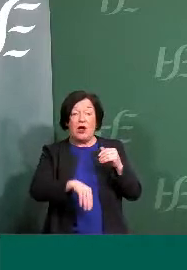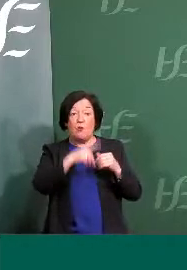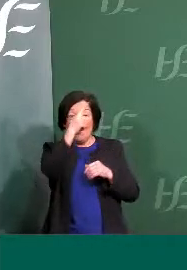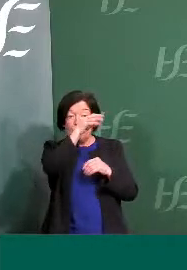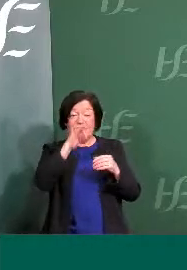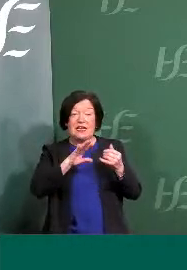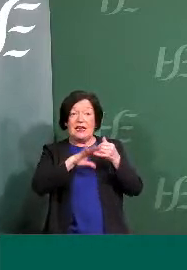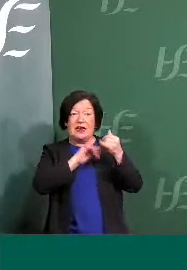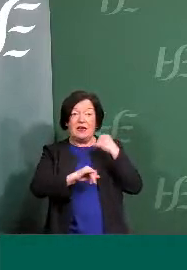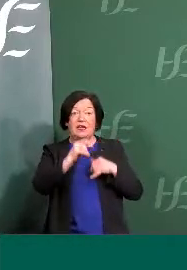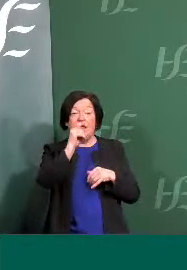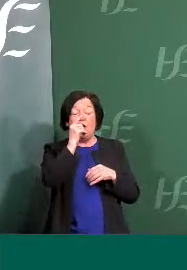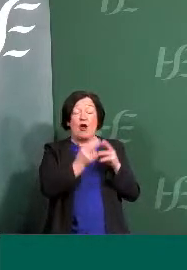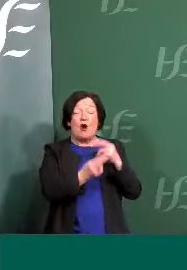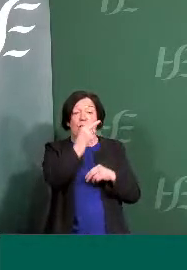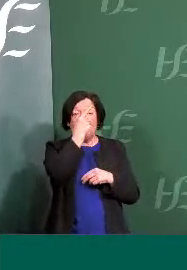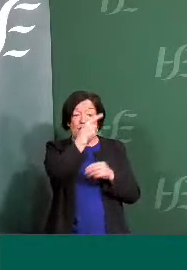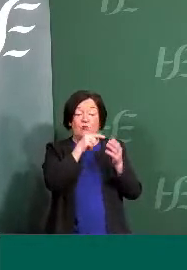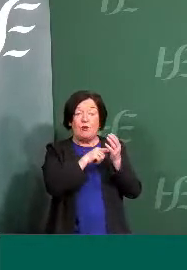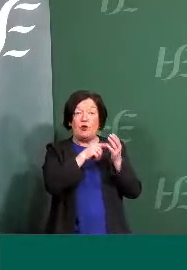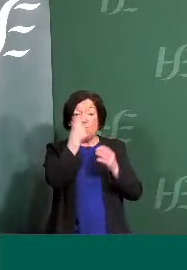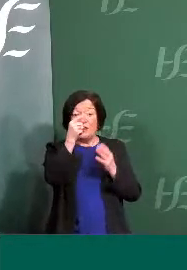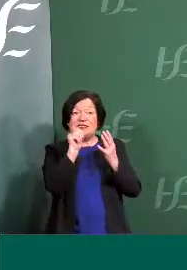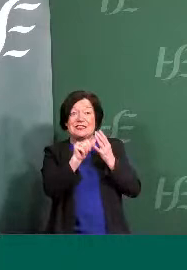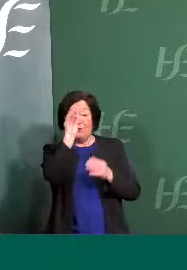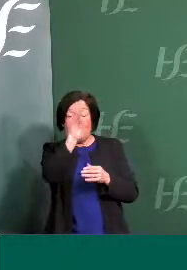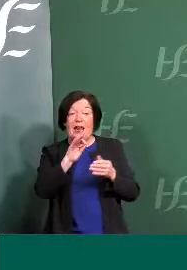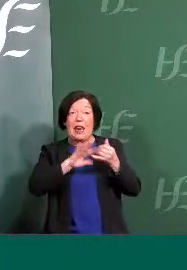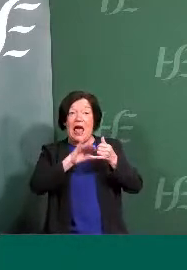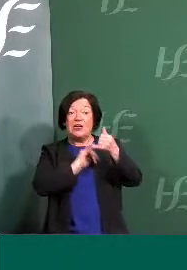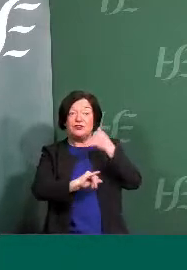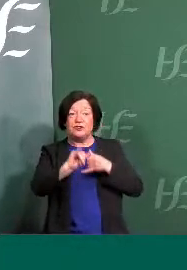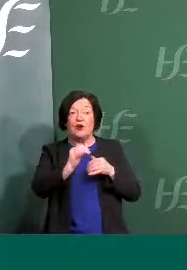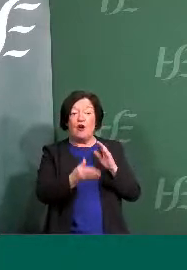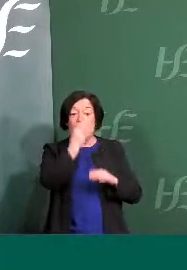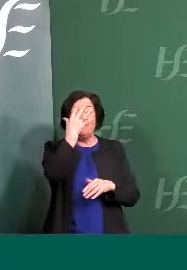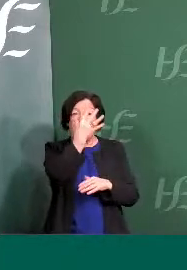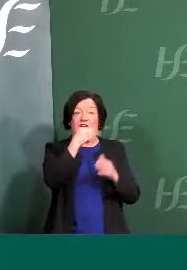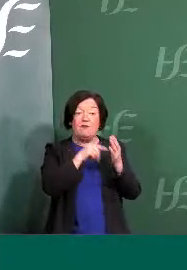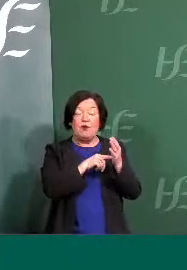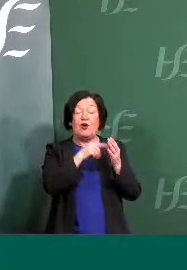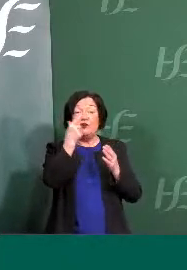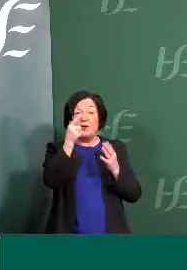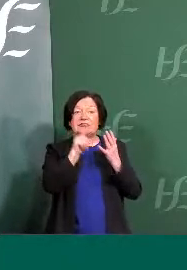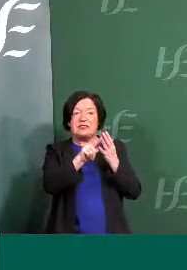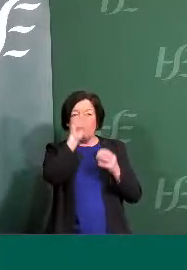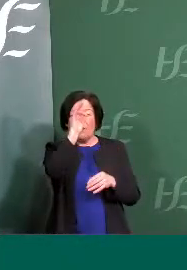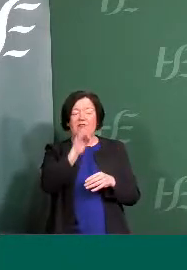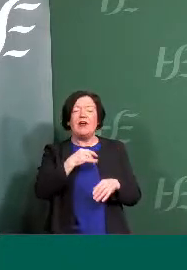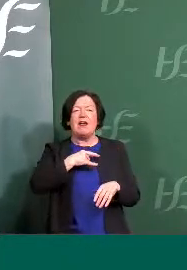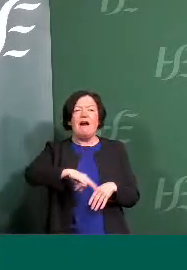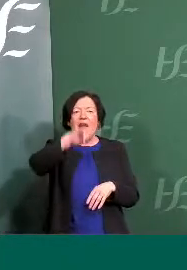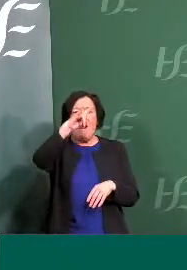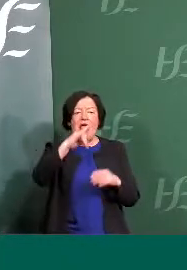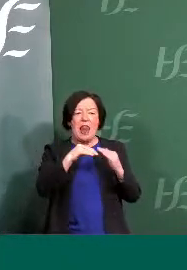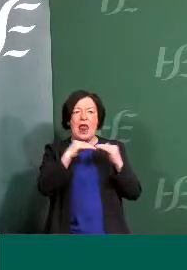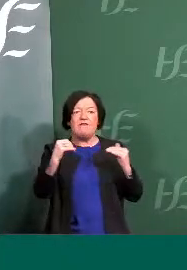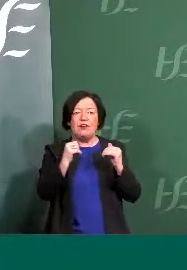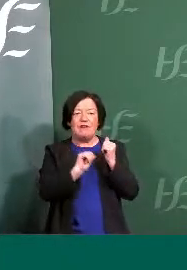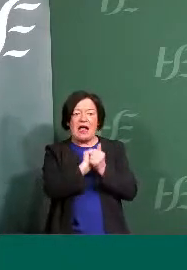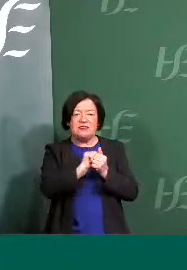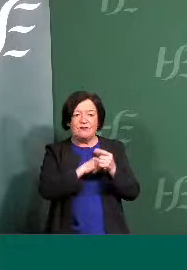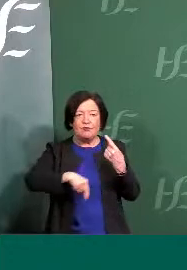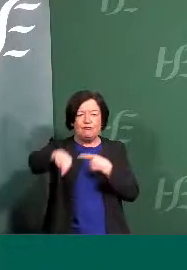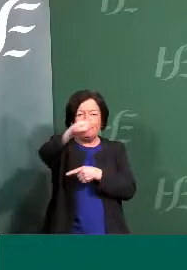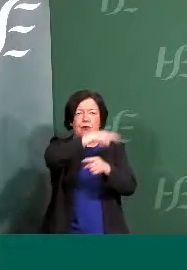up 22.6% on last year, and up 5.7% on 2 years ago. So a very high level of activity across